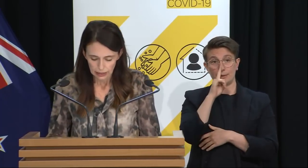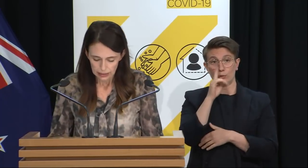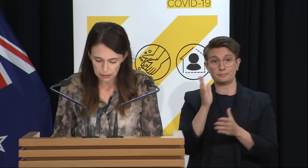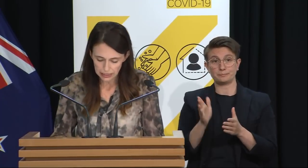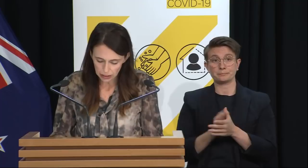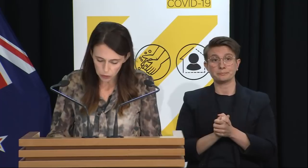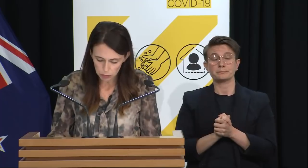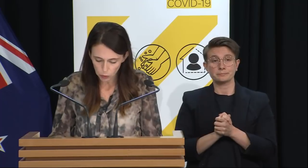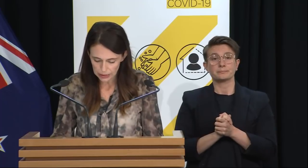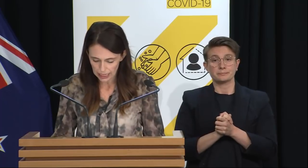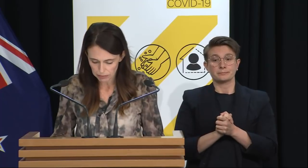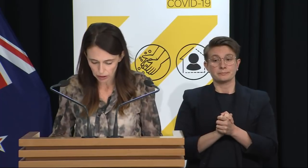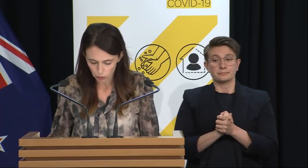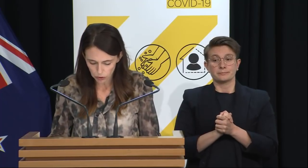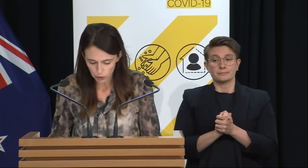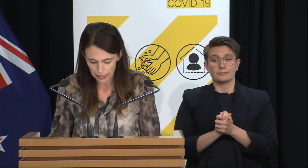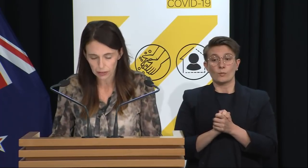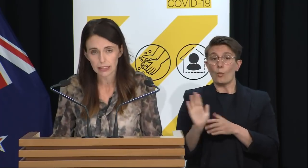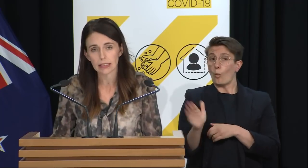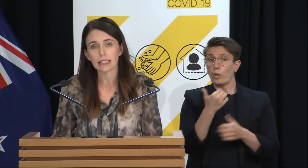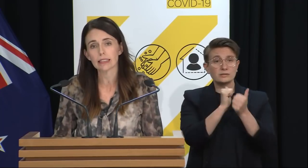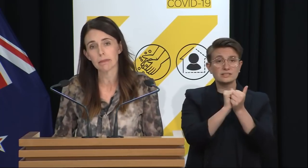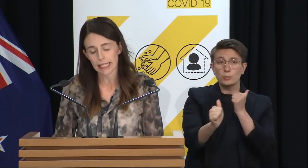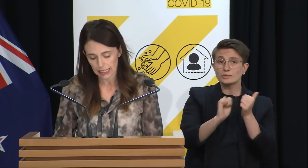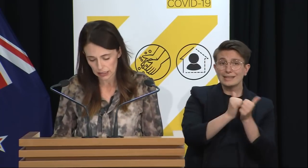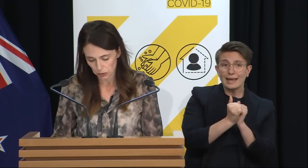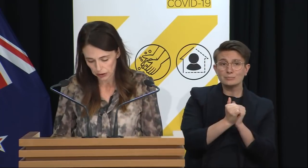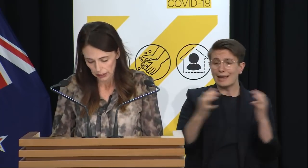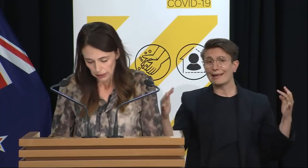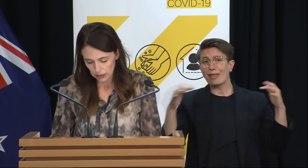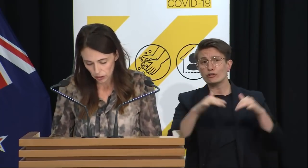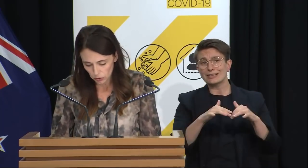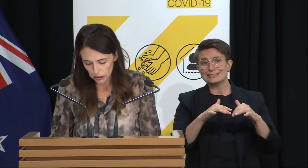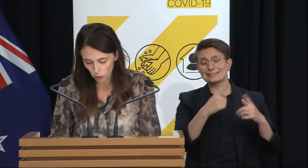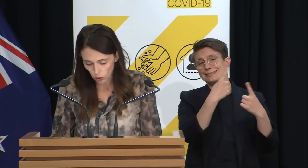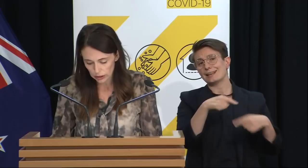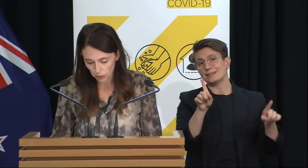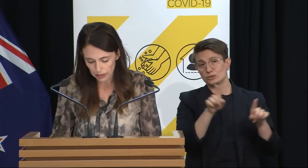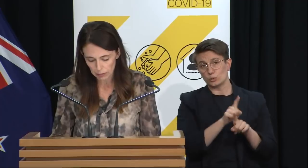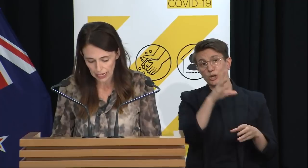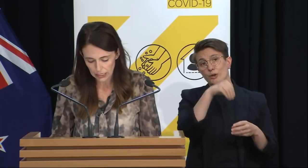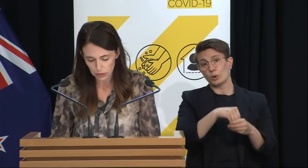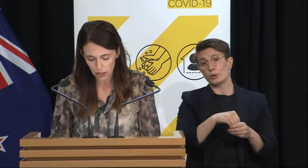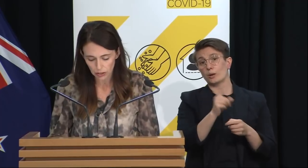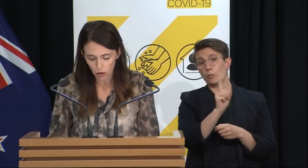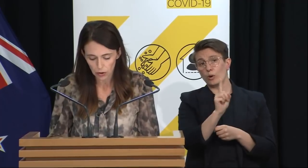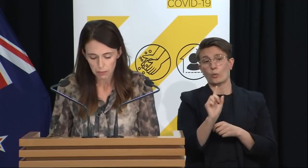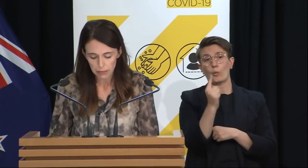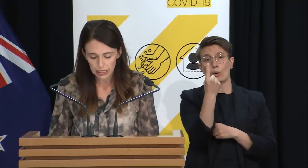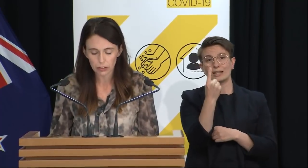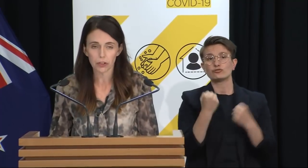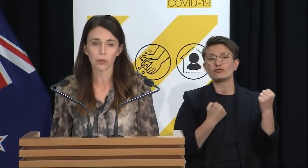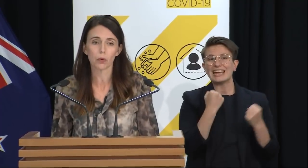Unfortunately, this means that all sports games, along with all gatherings, need to be cancelled. This includes the Auckland Round the Bays, which I